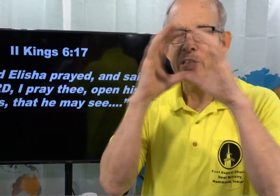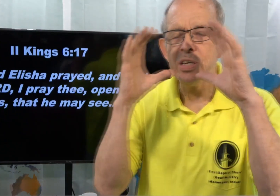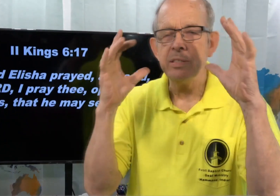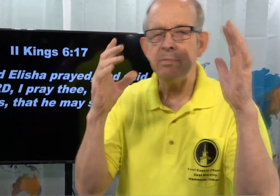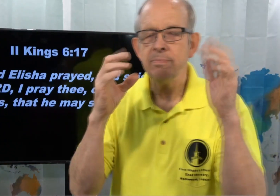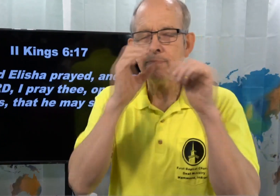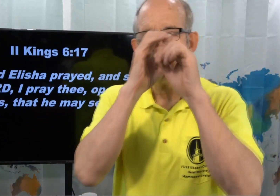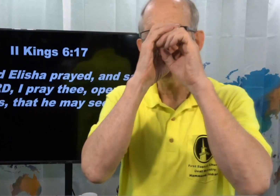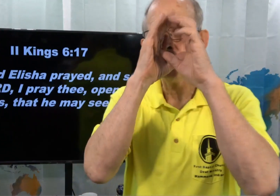Vision.